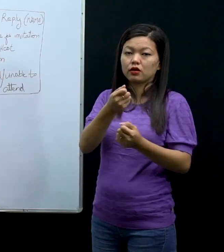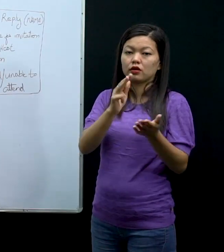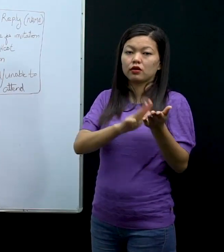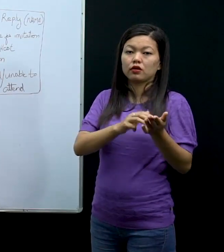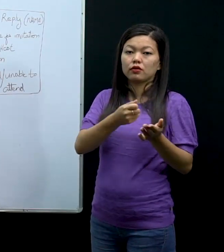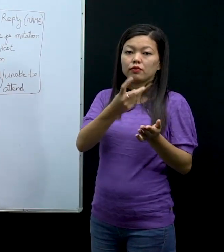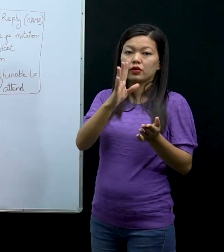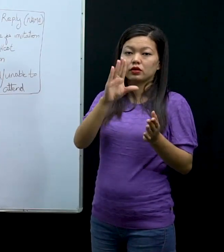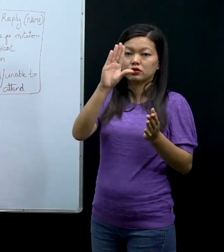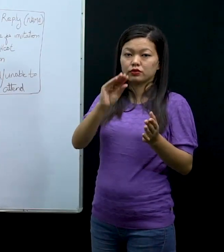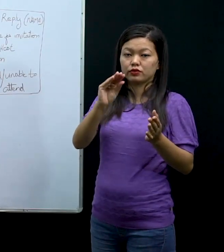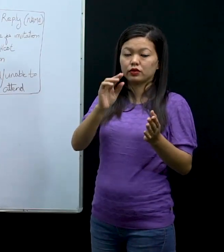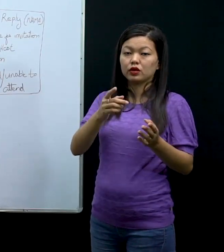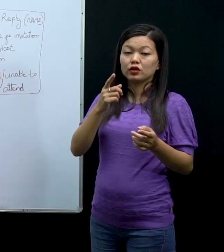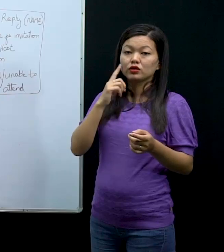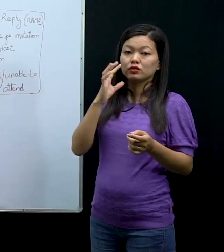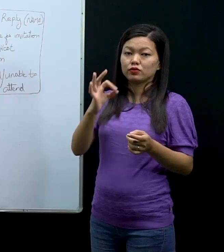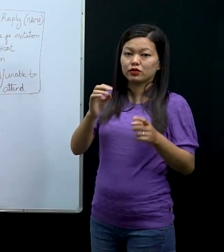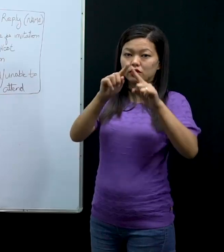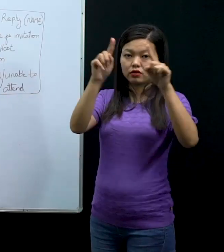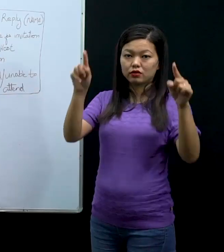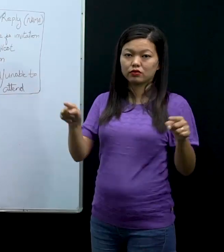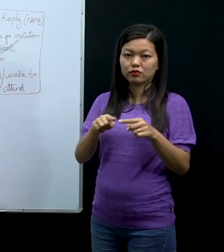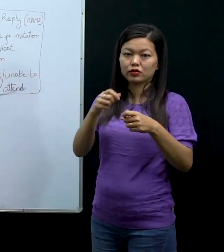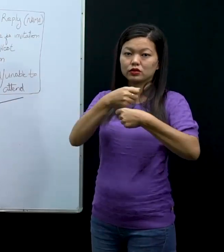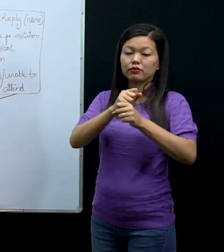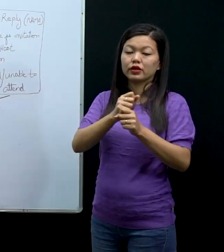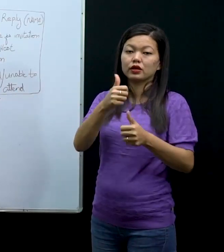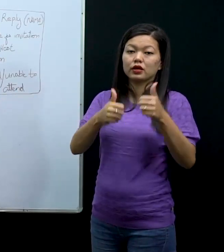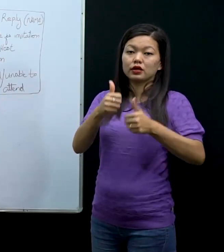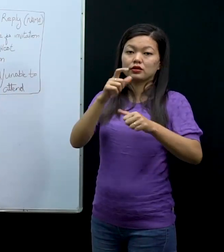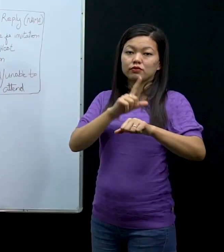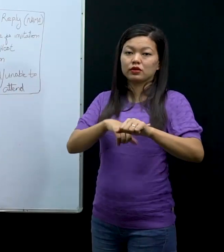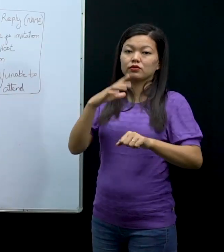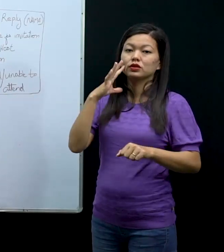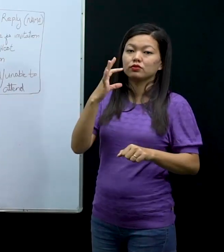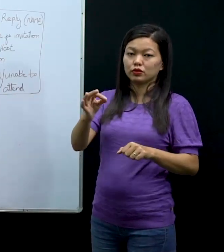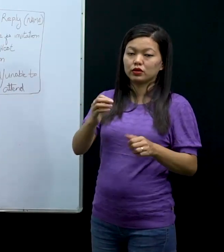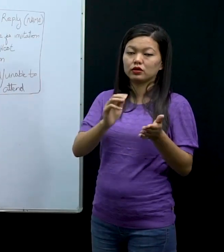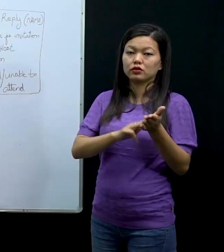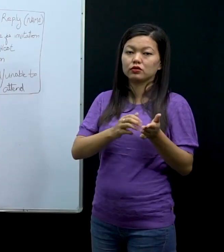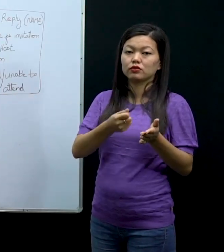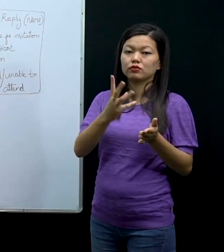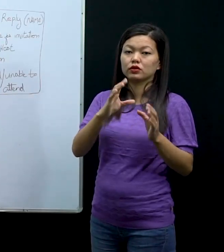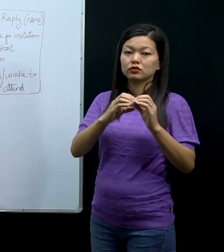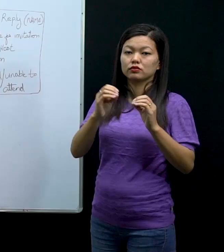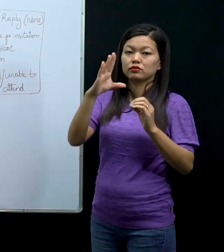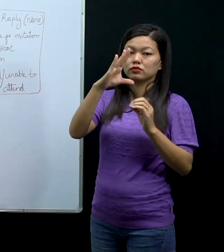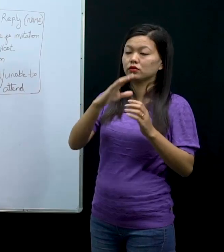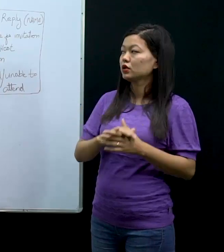your other parts of writing too. And so first of all, you have to make the box, and then what you have to write is center